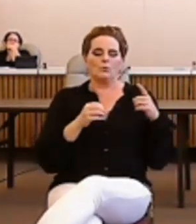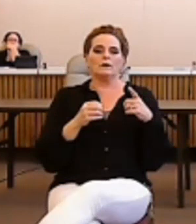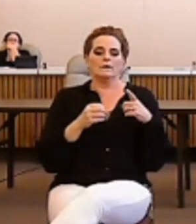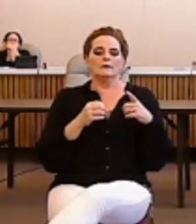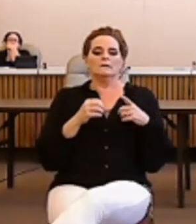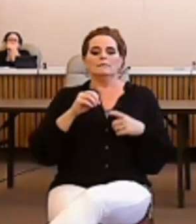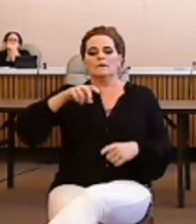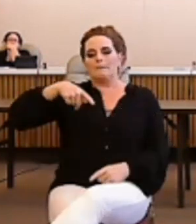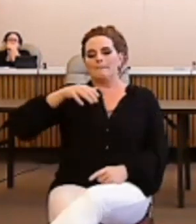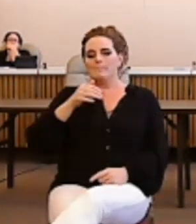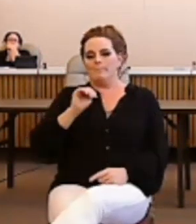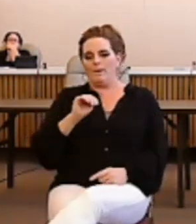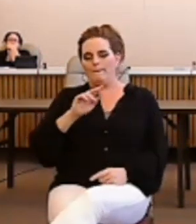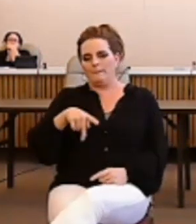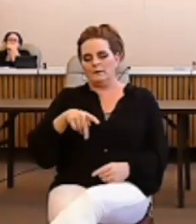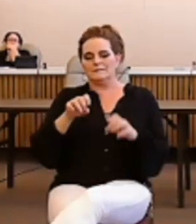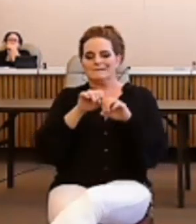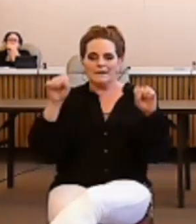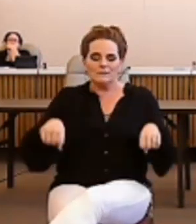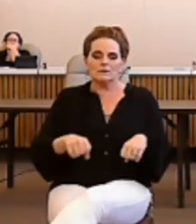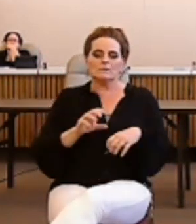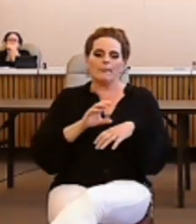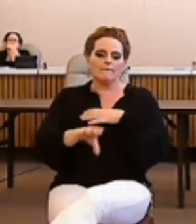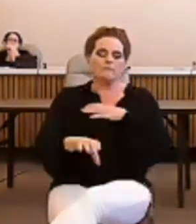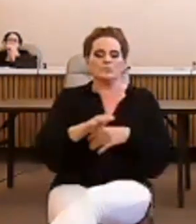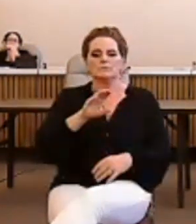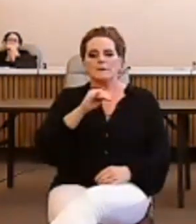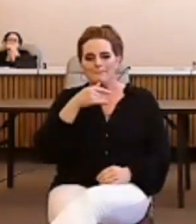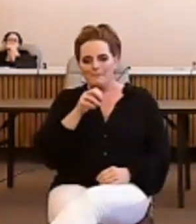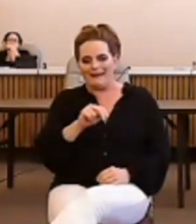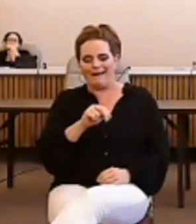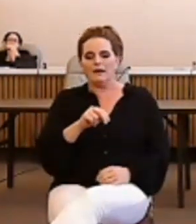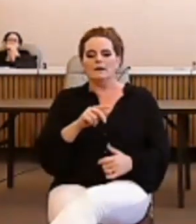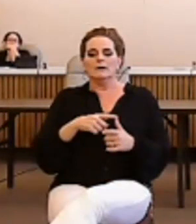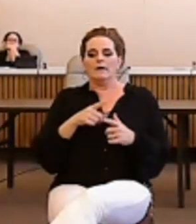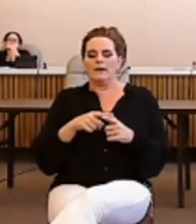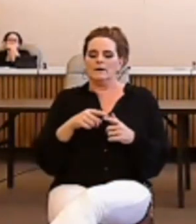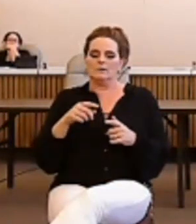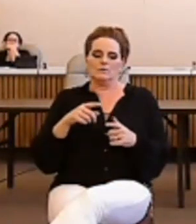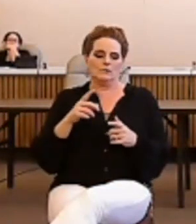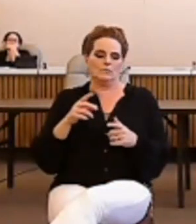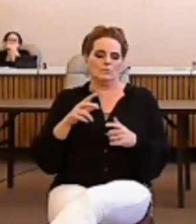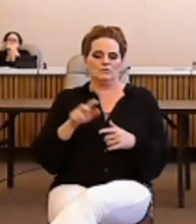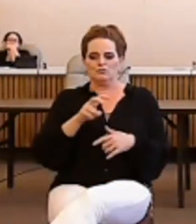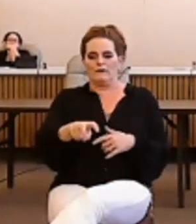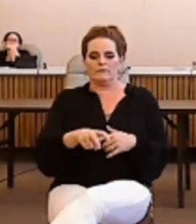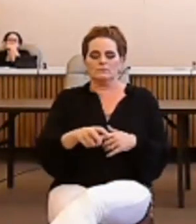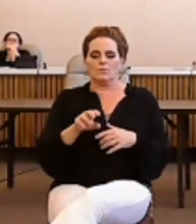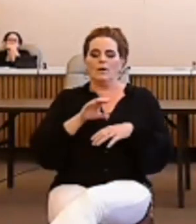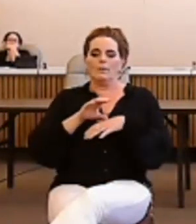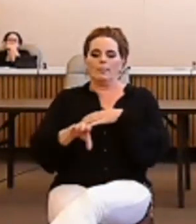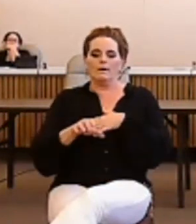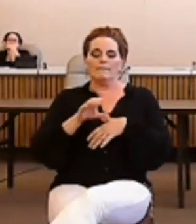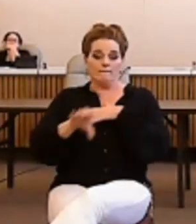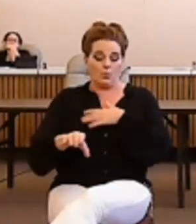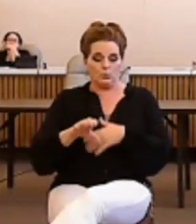pump station, the force main, and then as you go north on, so basically the force main pushes it